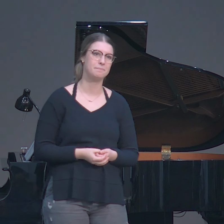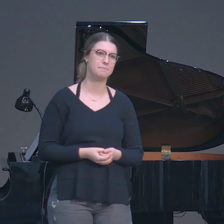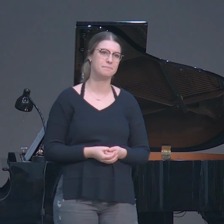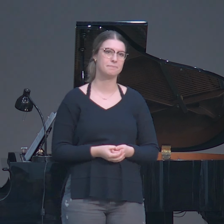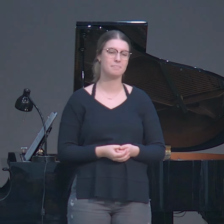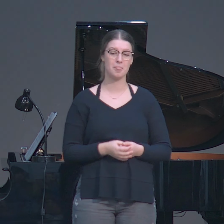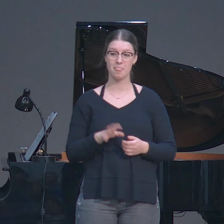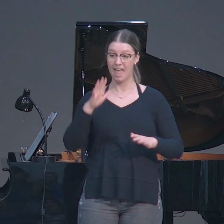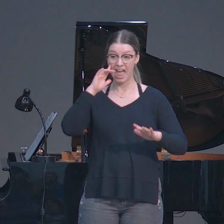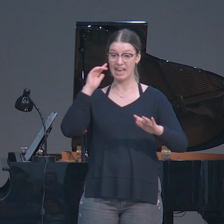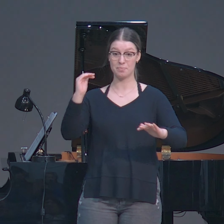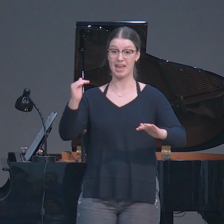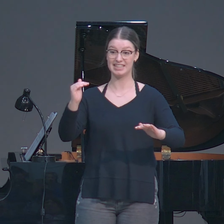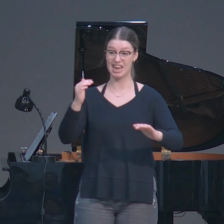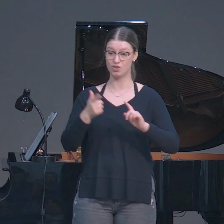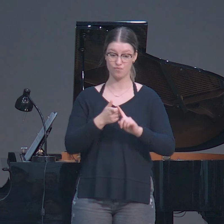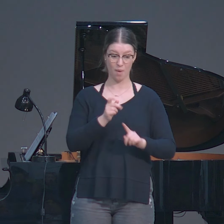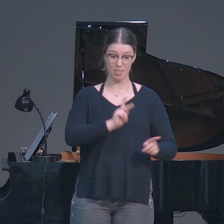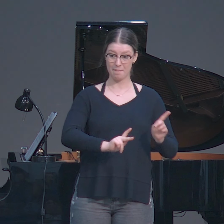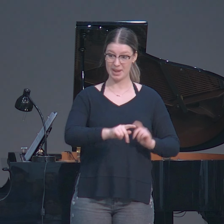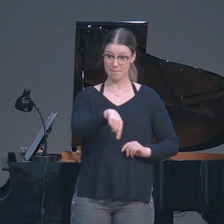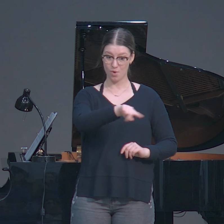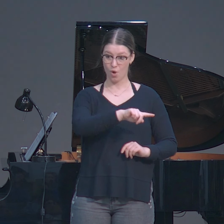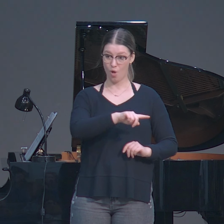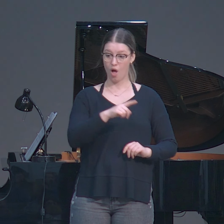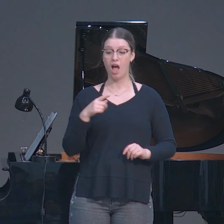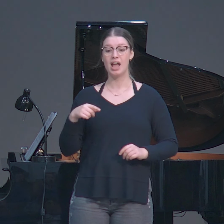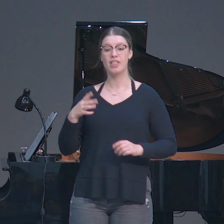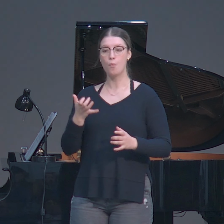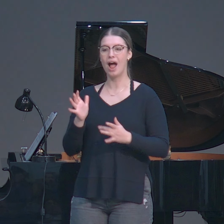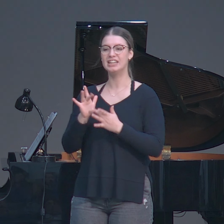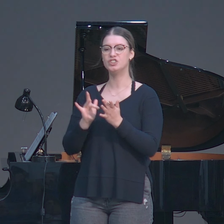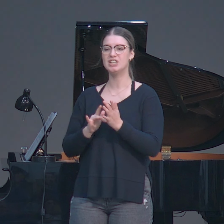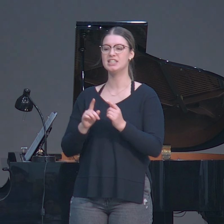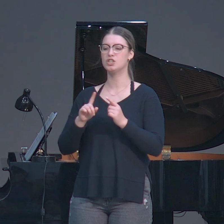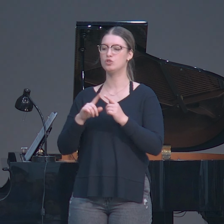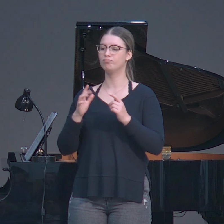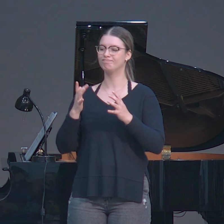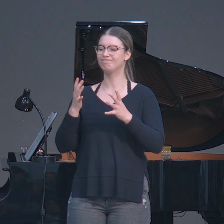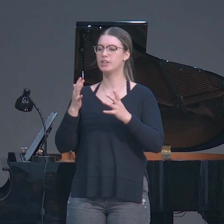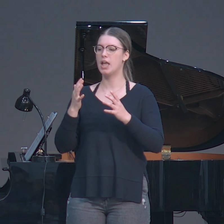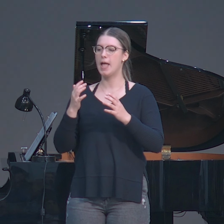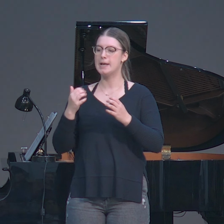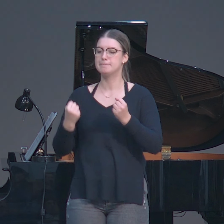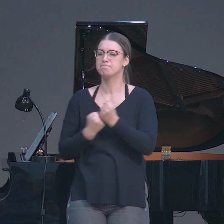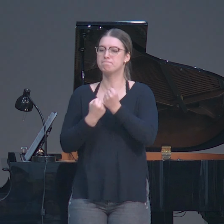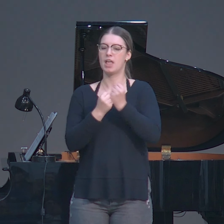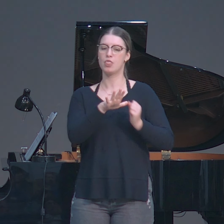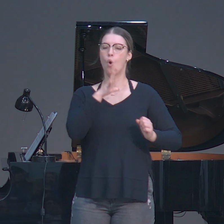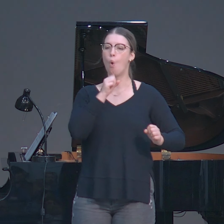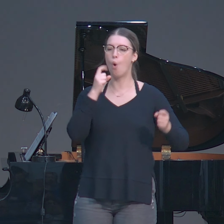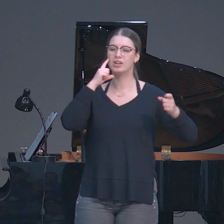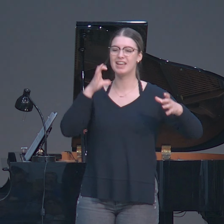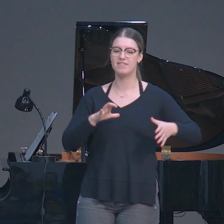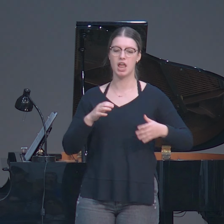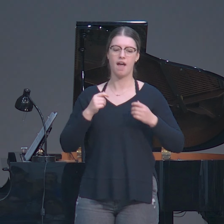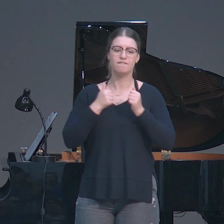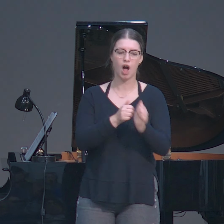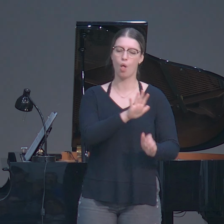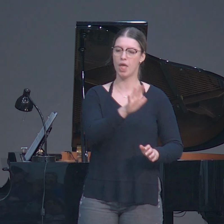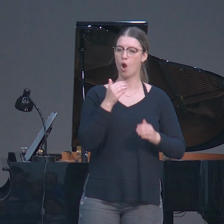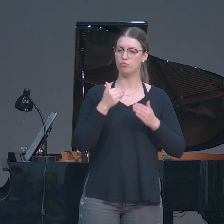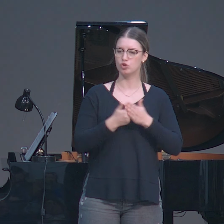The expectations of the people were for Jesus to bolster and strengthen the old covenant, and instead, Jesus